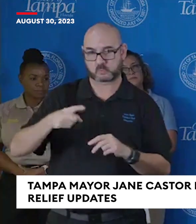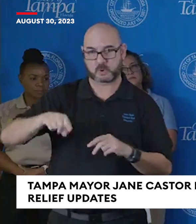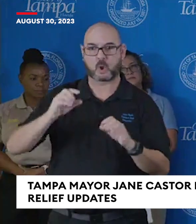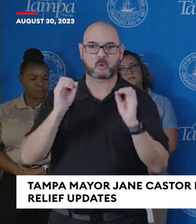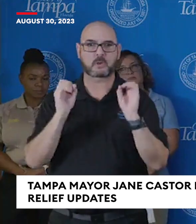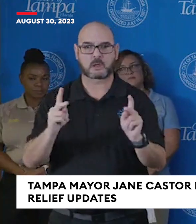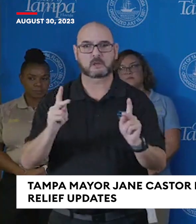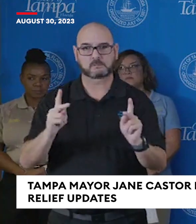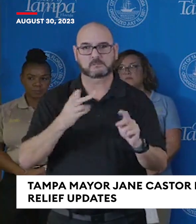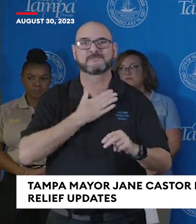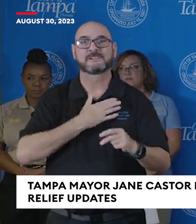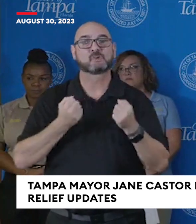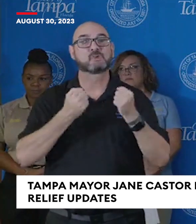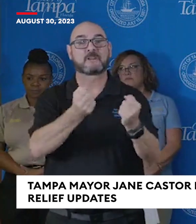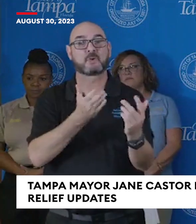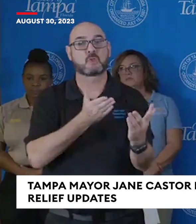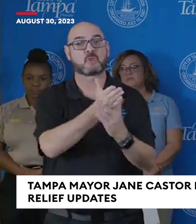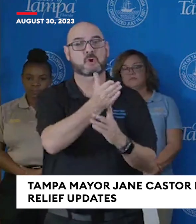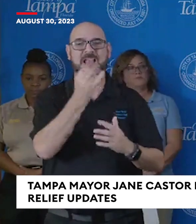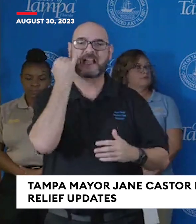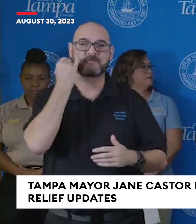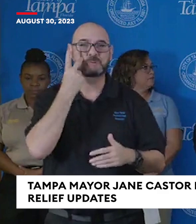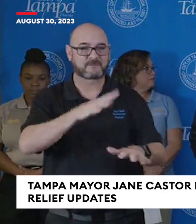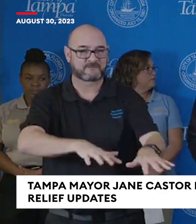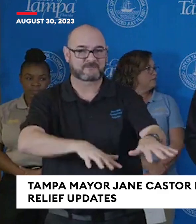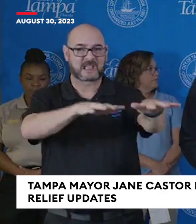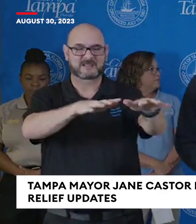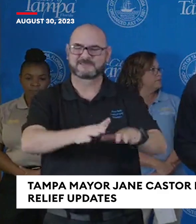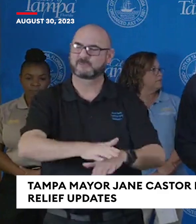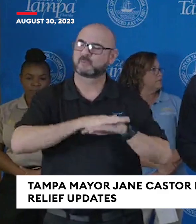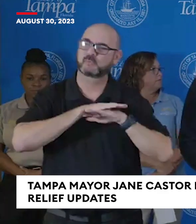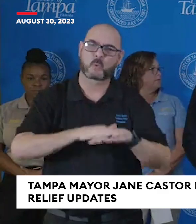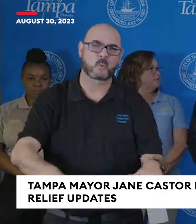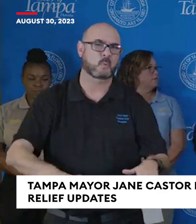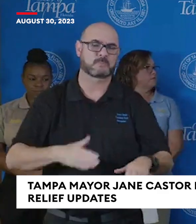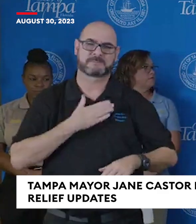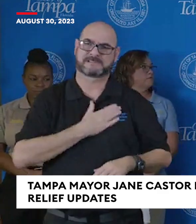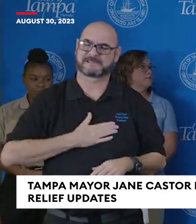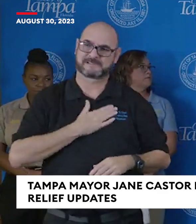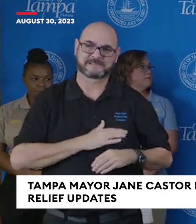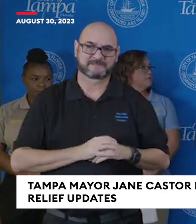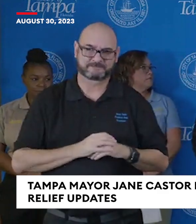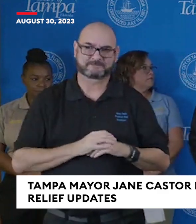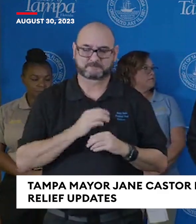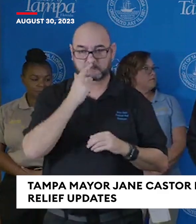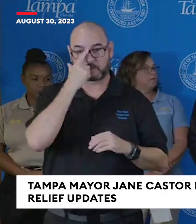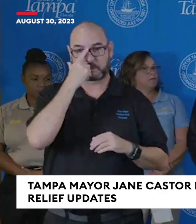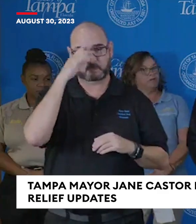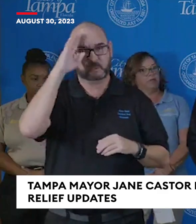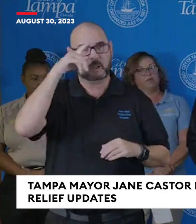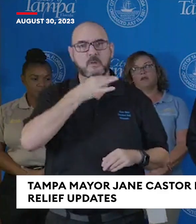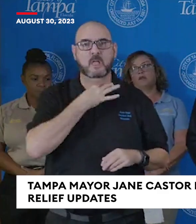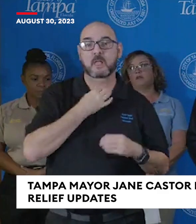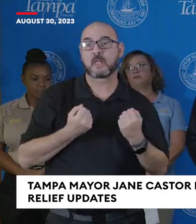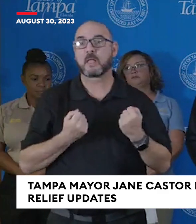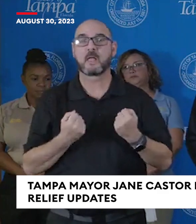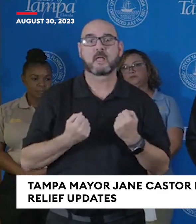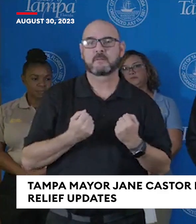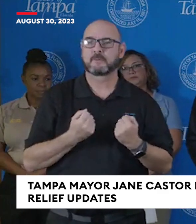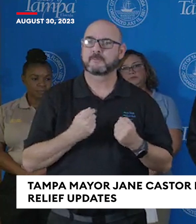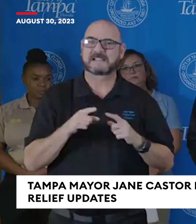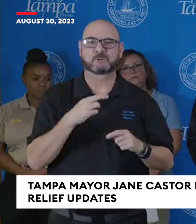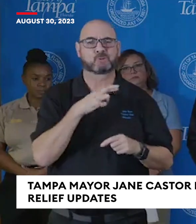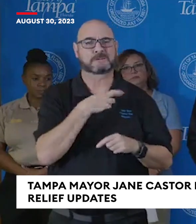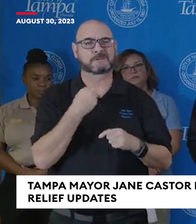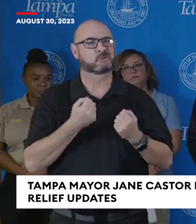waters. We understand that there's a lot of curiosity, and we're asking everyone to stay off the roads.